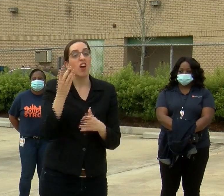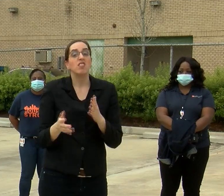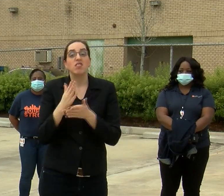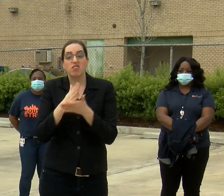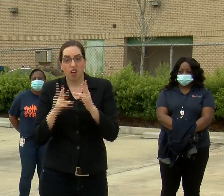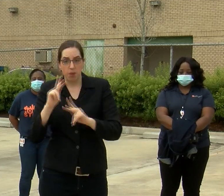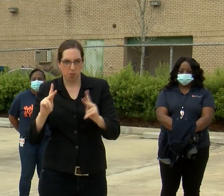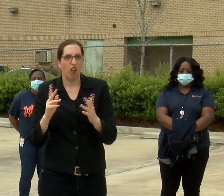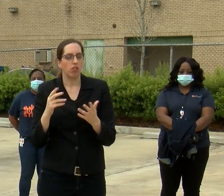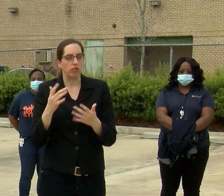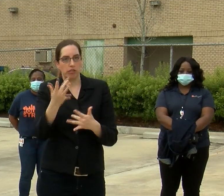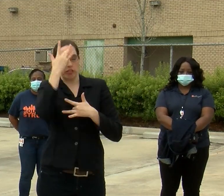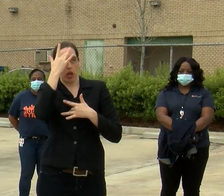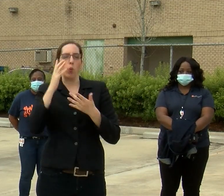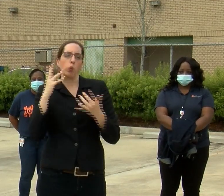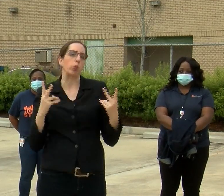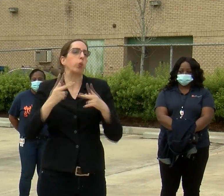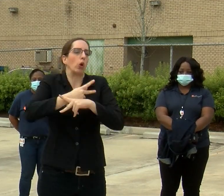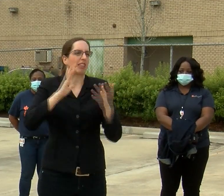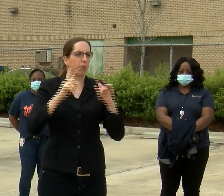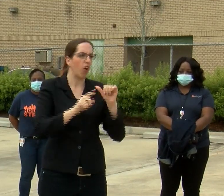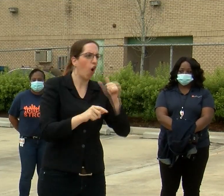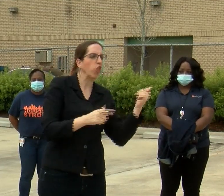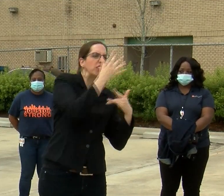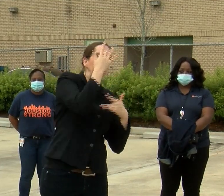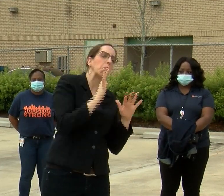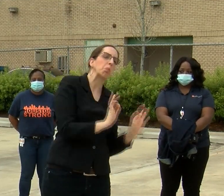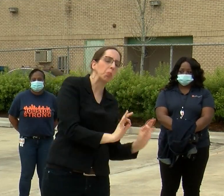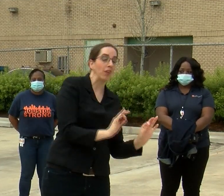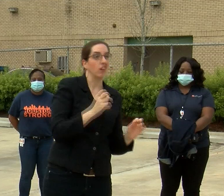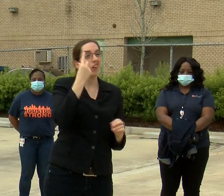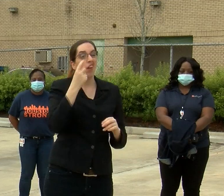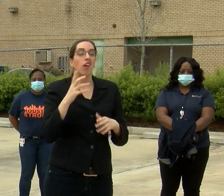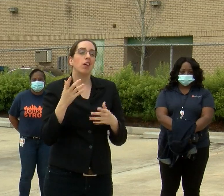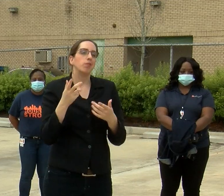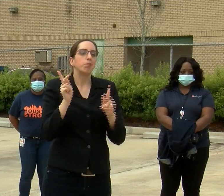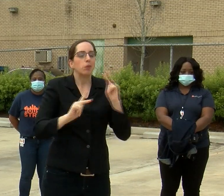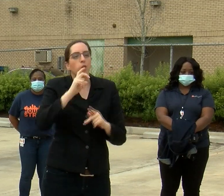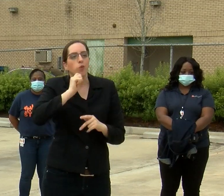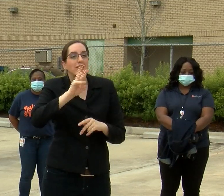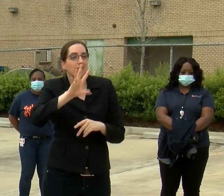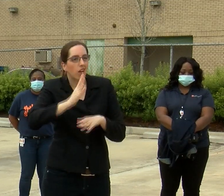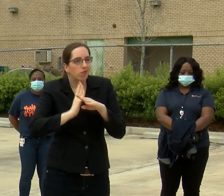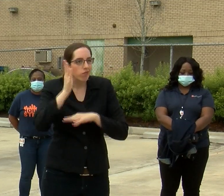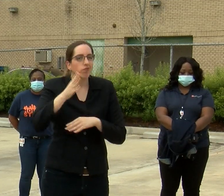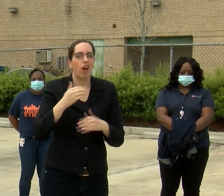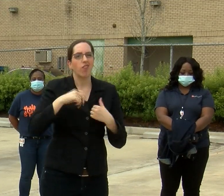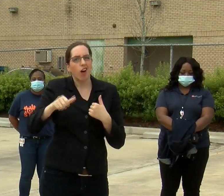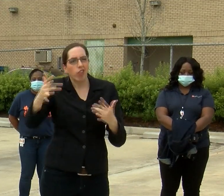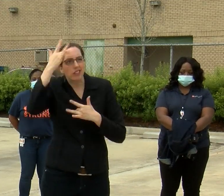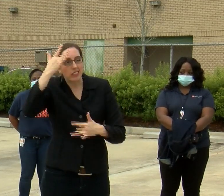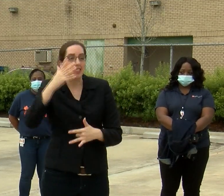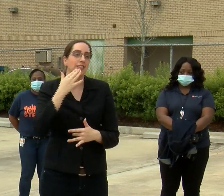serious outcomes if they are affected with the virus. That includes people that are 65 and older with underlying health conditions